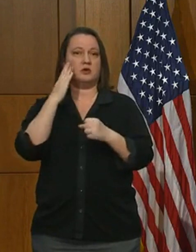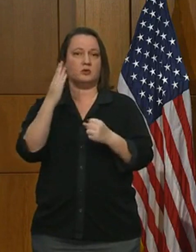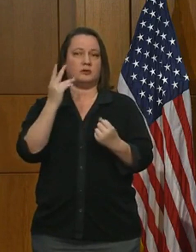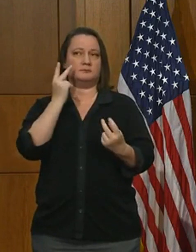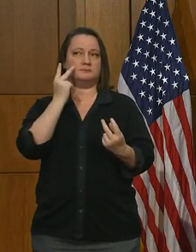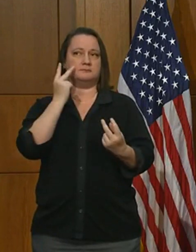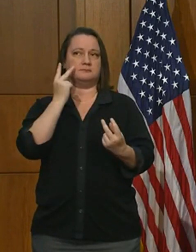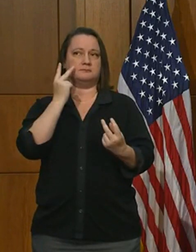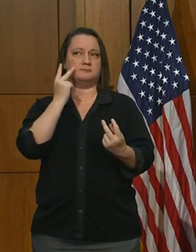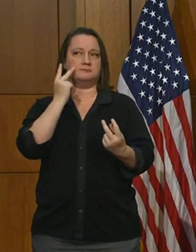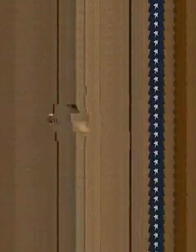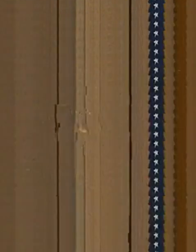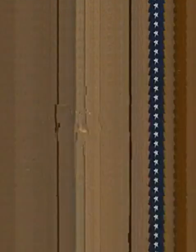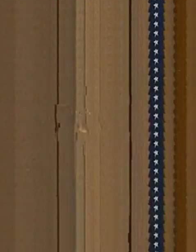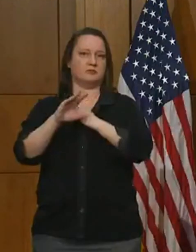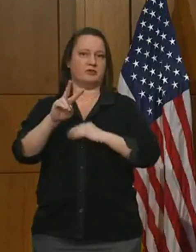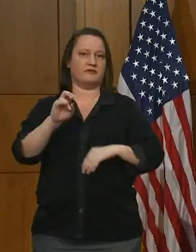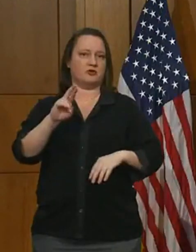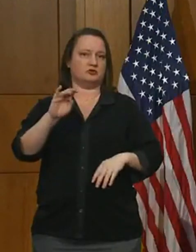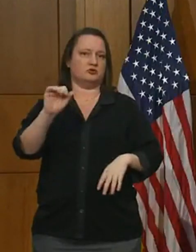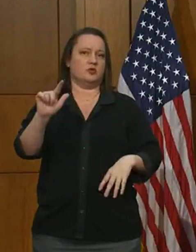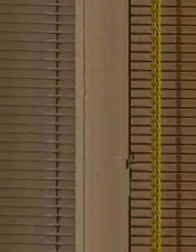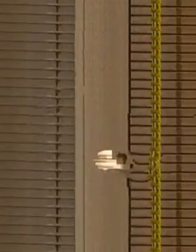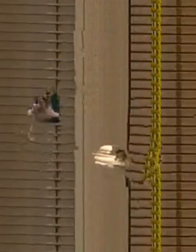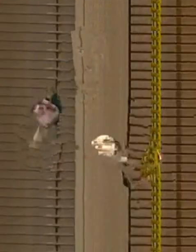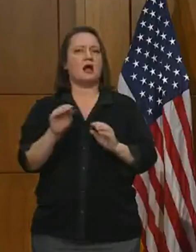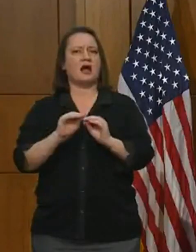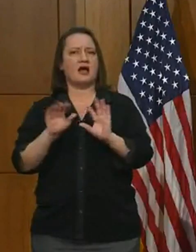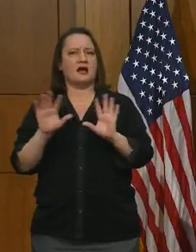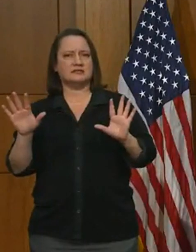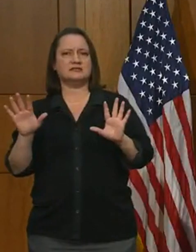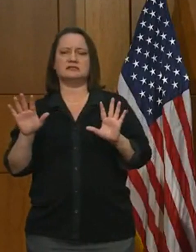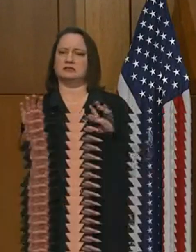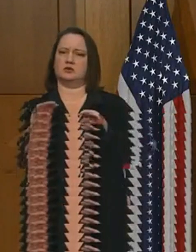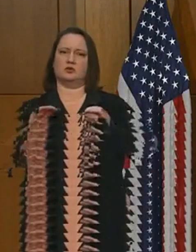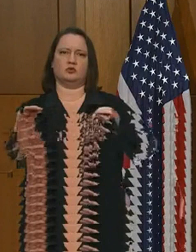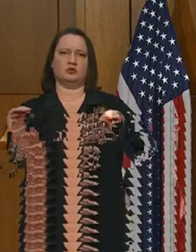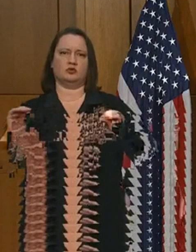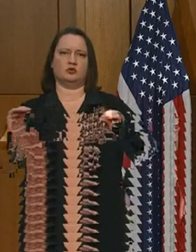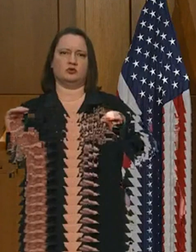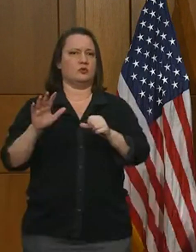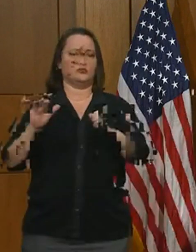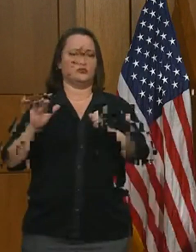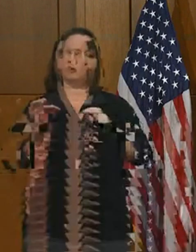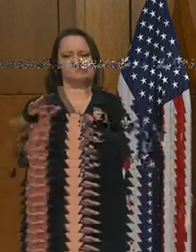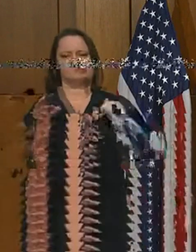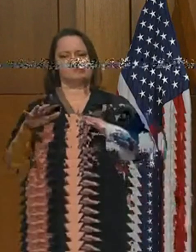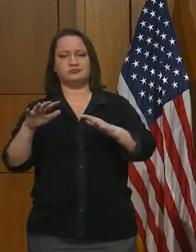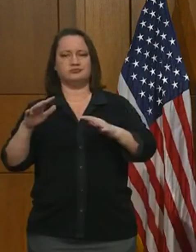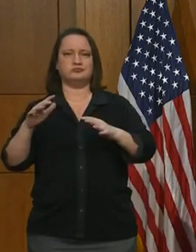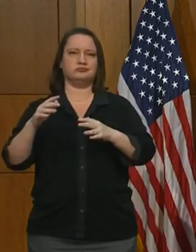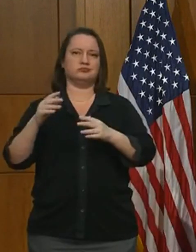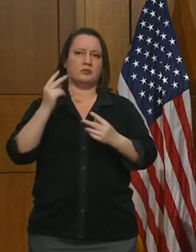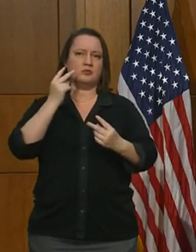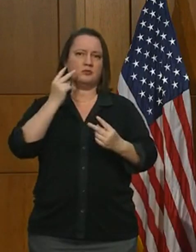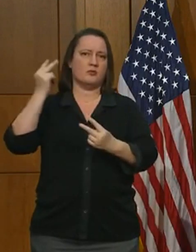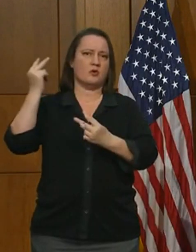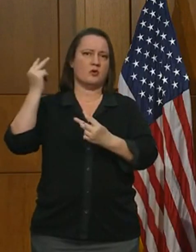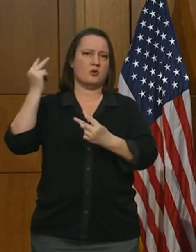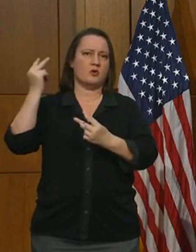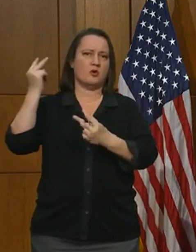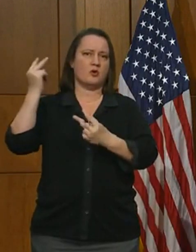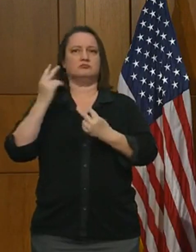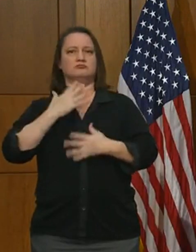obviously COVID-19 has put, dampers on giving the full recognition. But be assured, moving